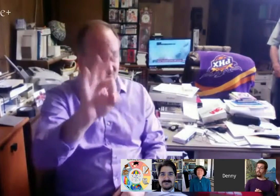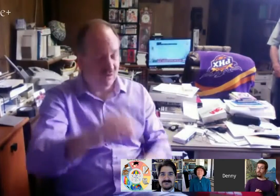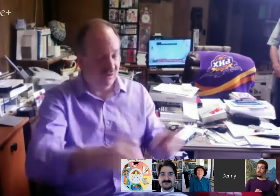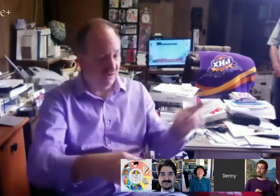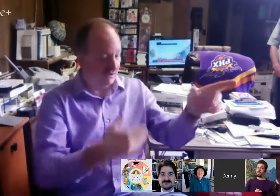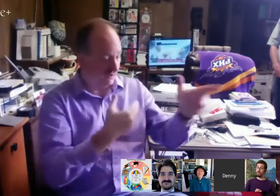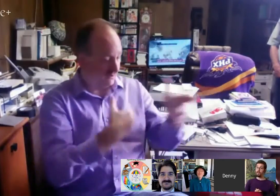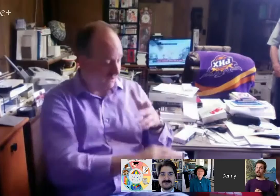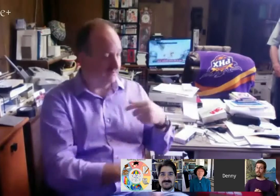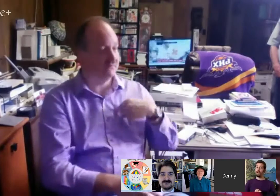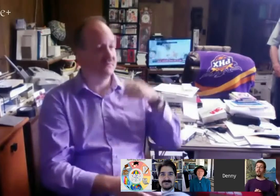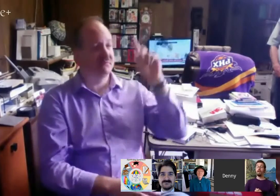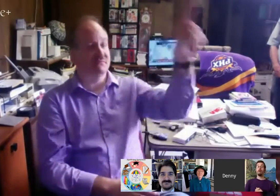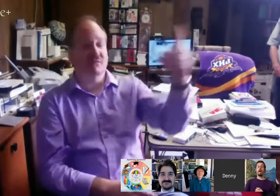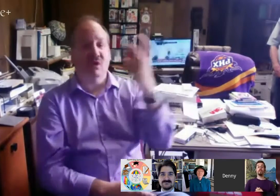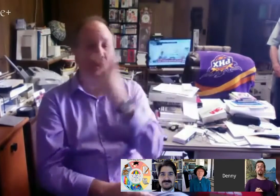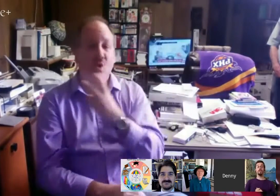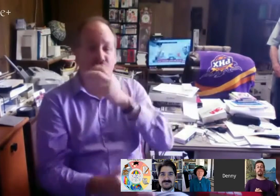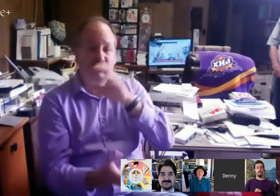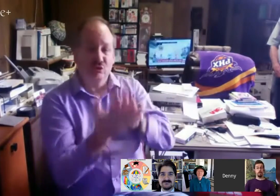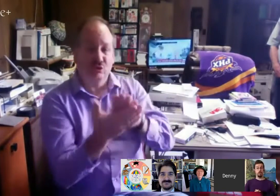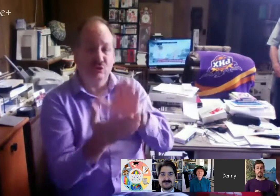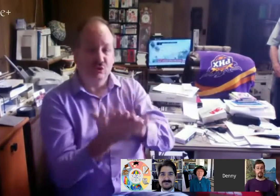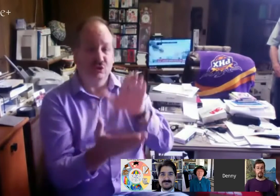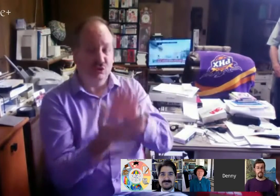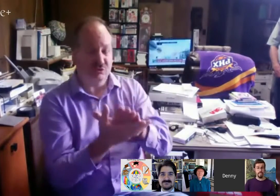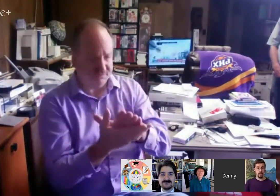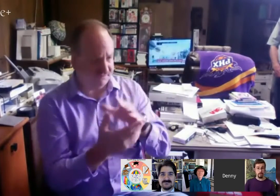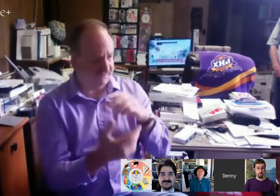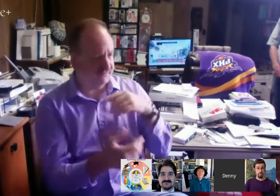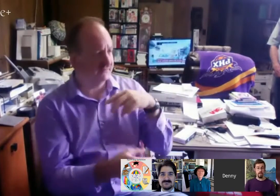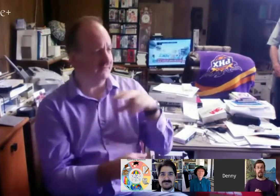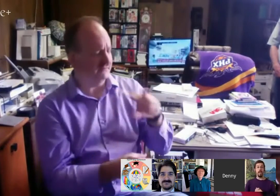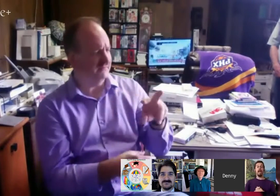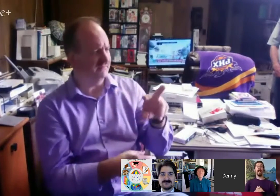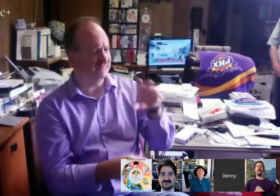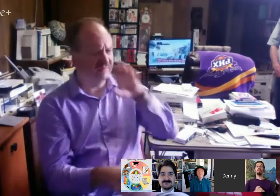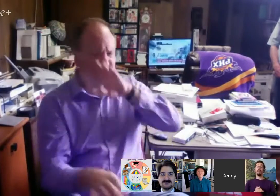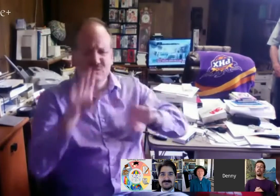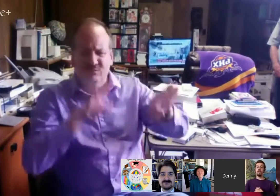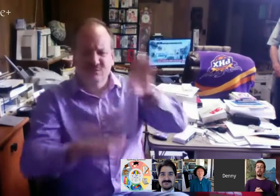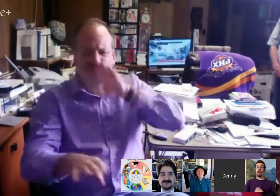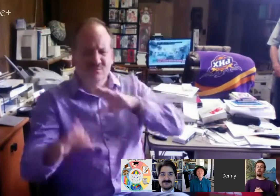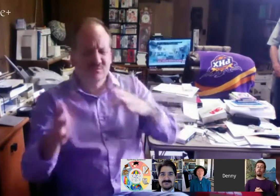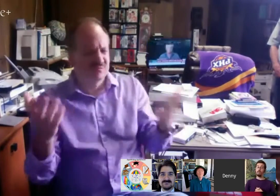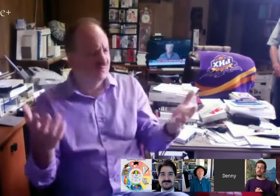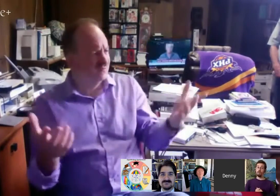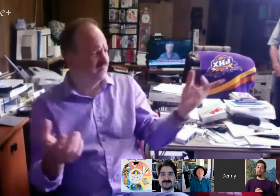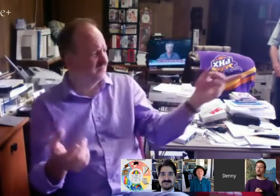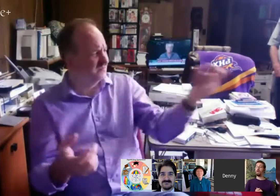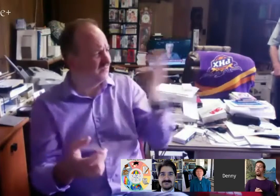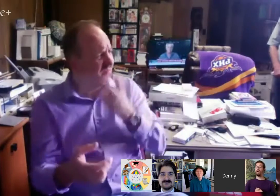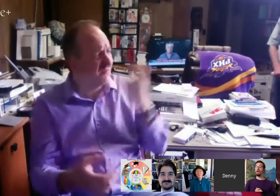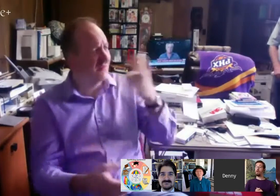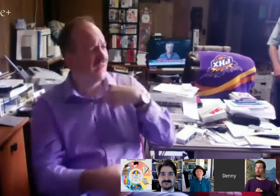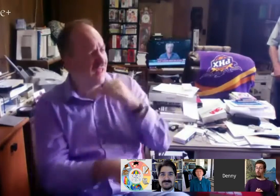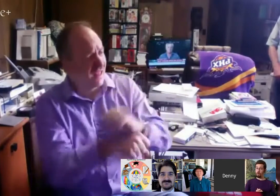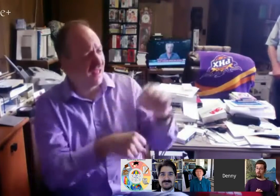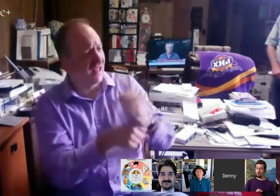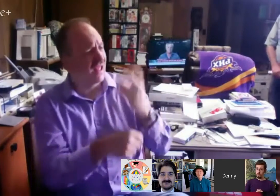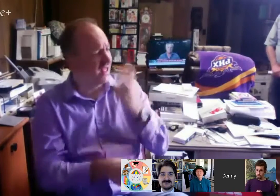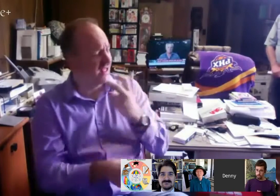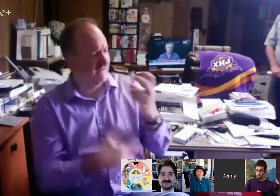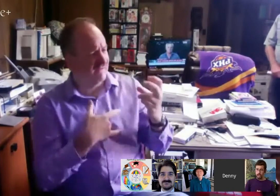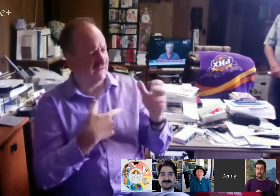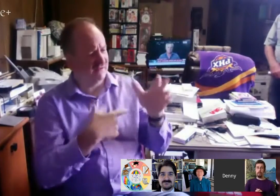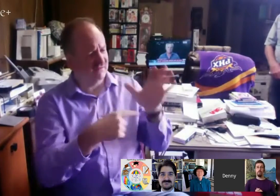in California, actually near San Francisco. And there I went to an